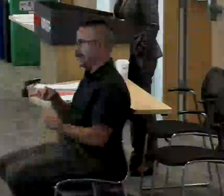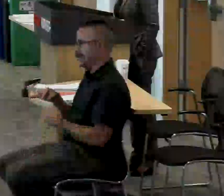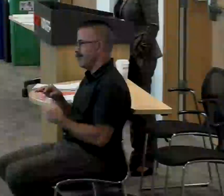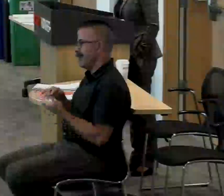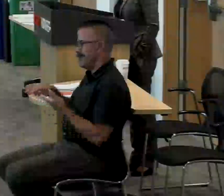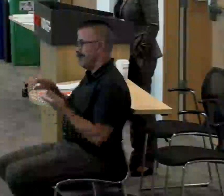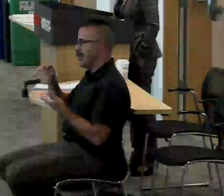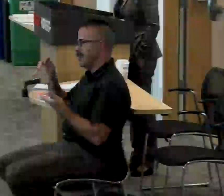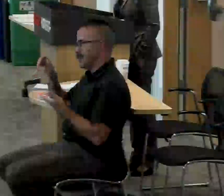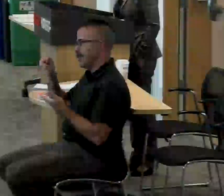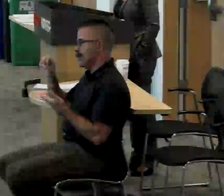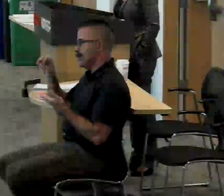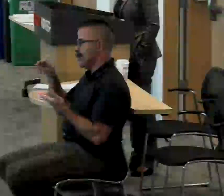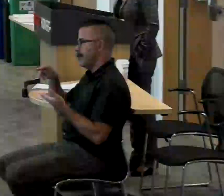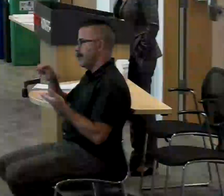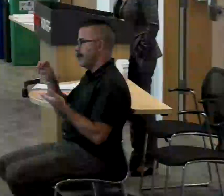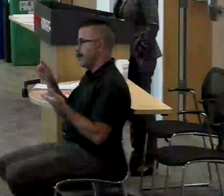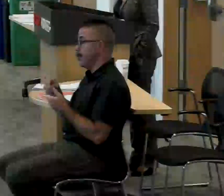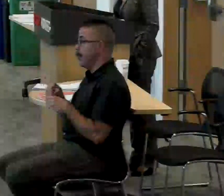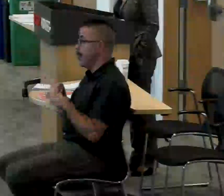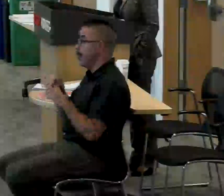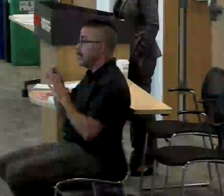have an aggregate cap of